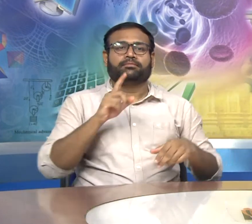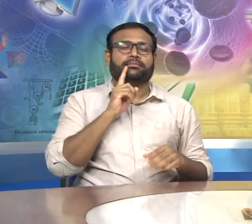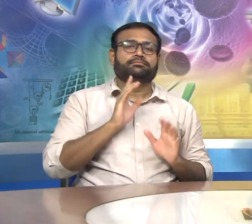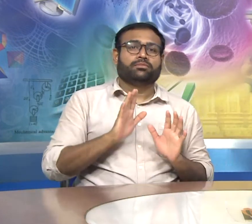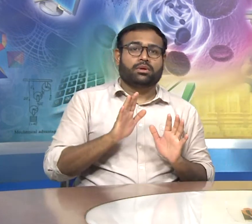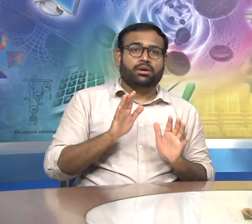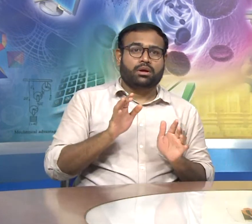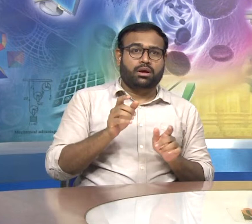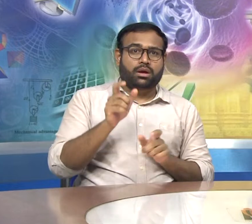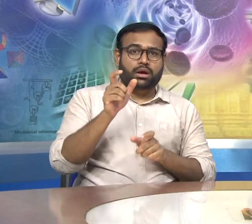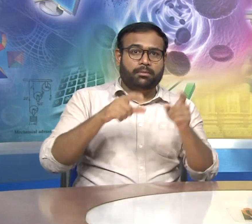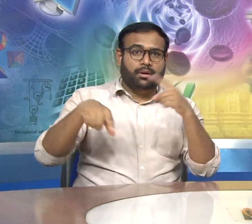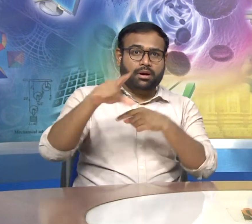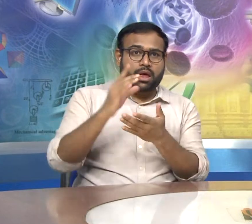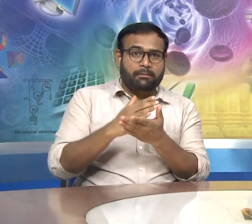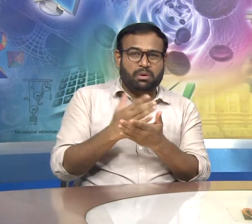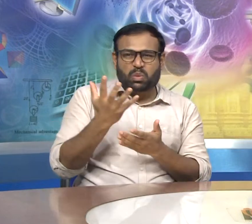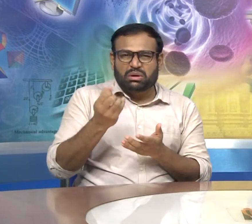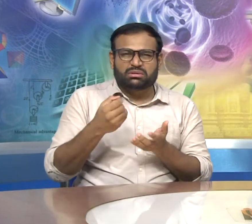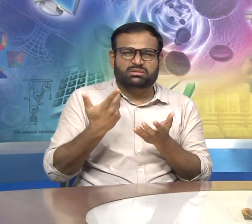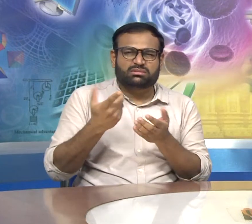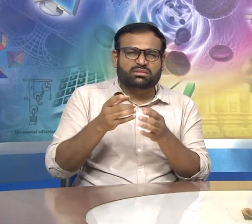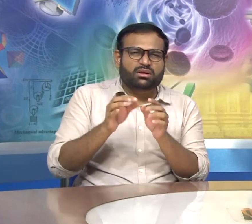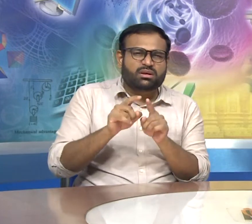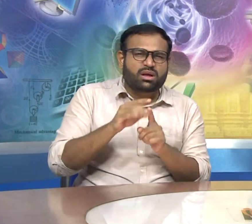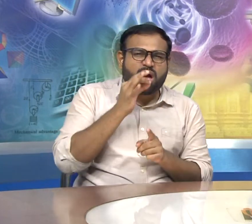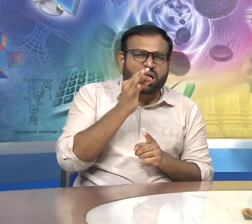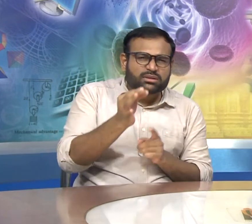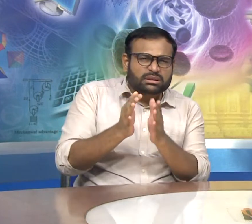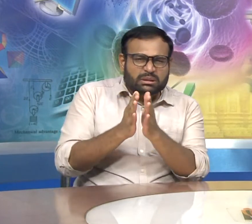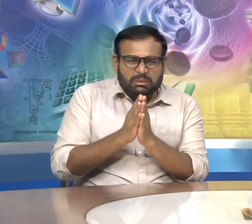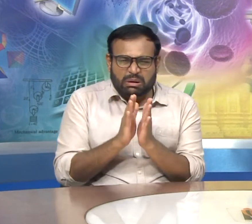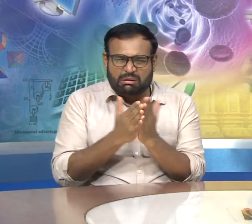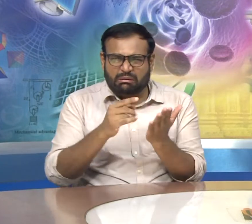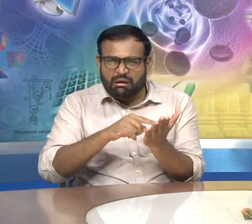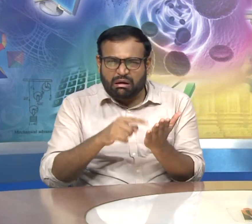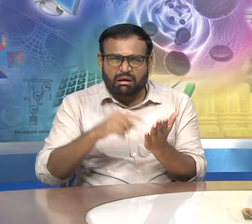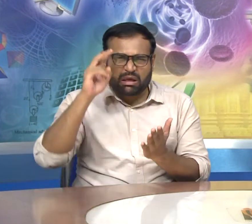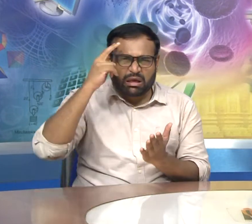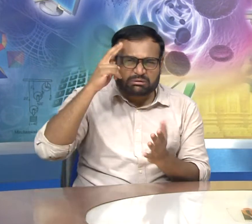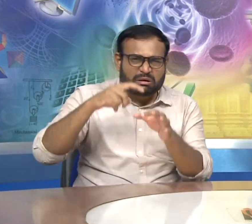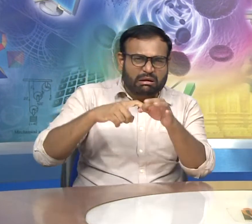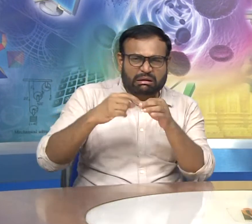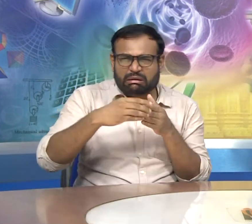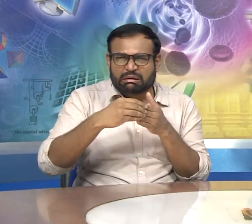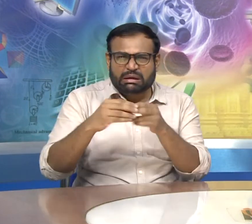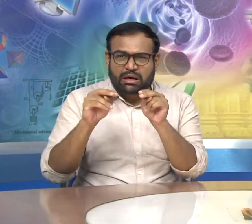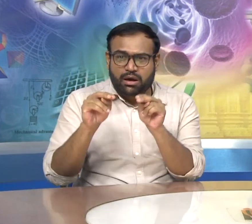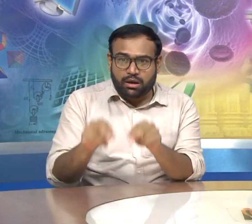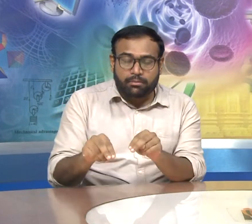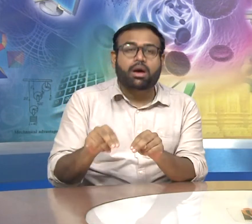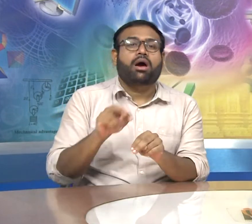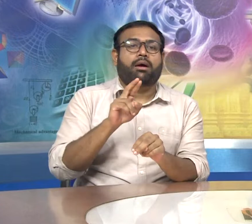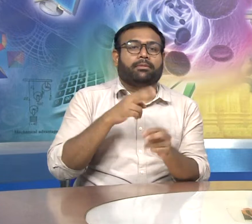service, provided in response to the request from the library